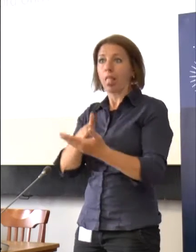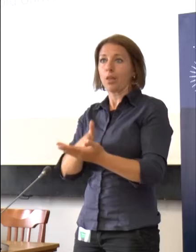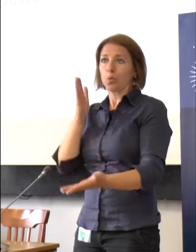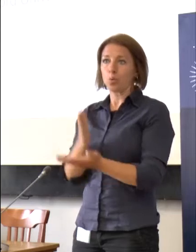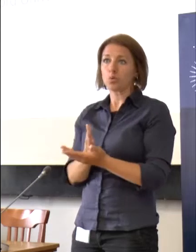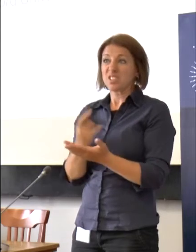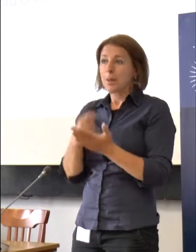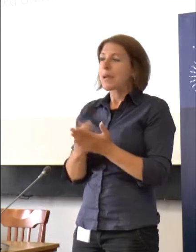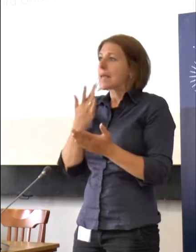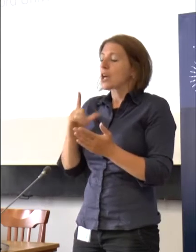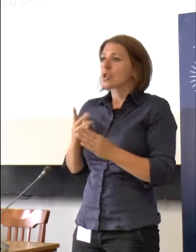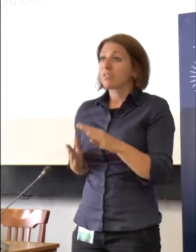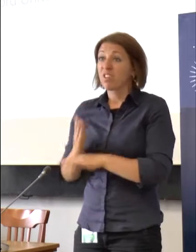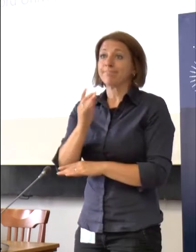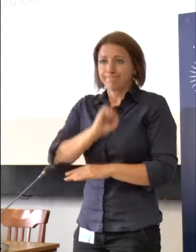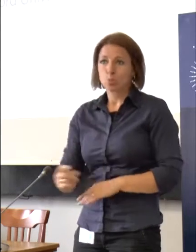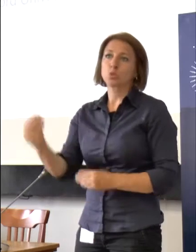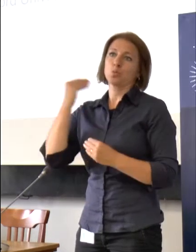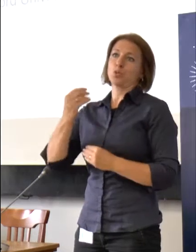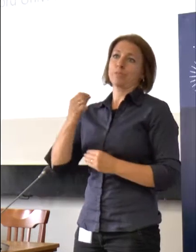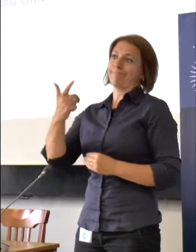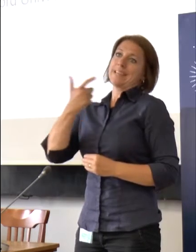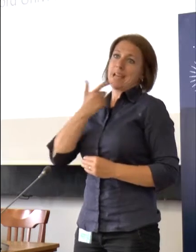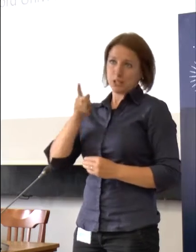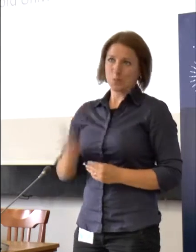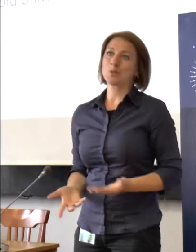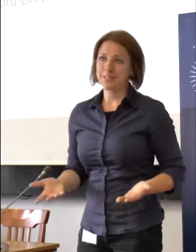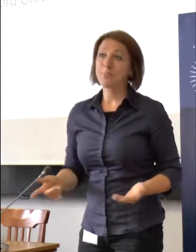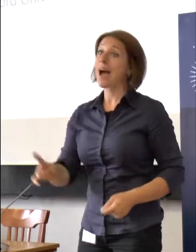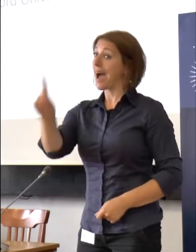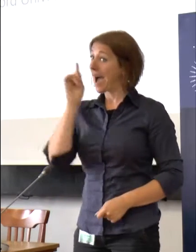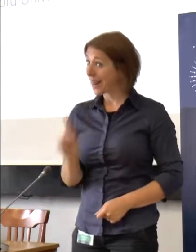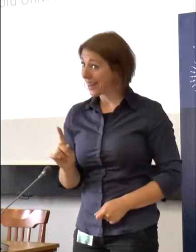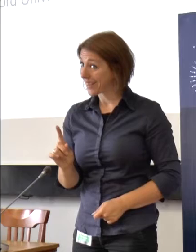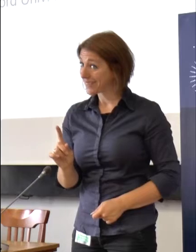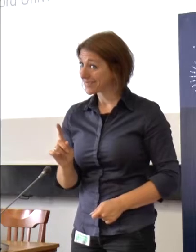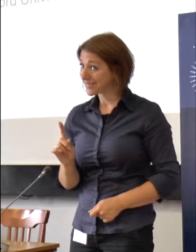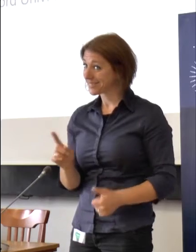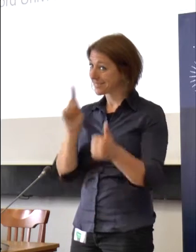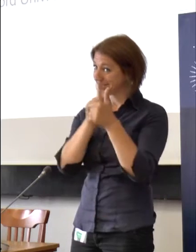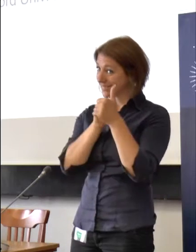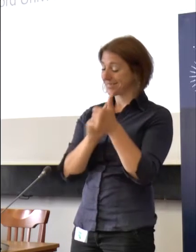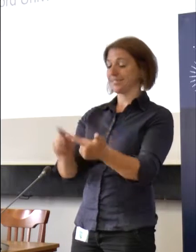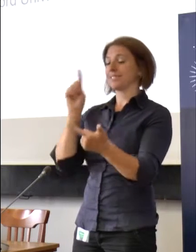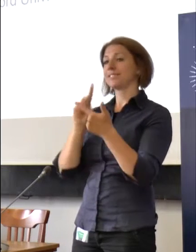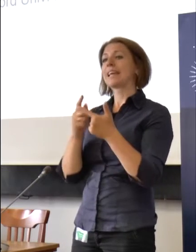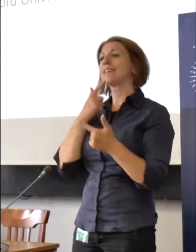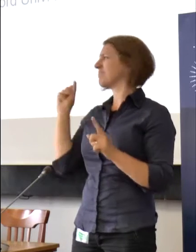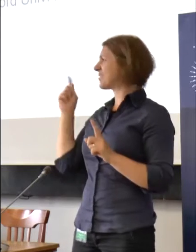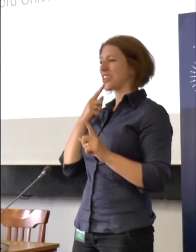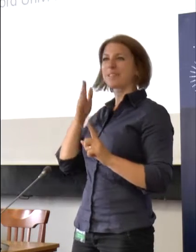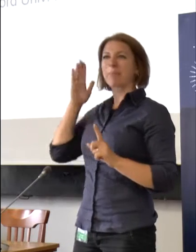this plurilingualism and to say this is linguistic justice without seeing that there are also victims of